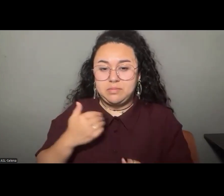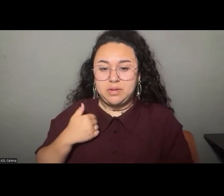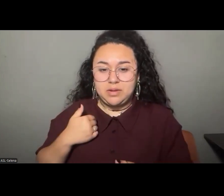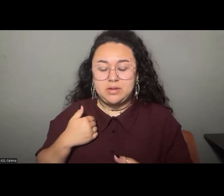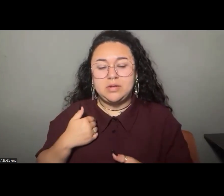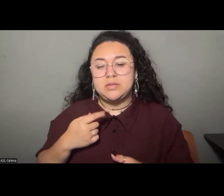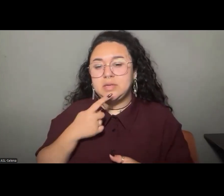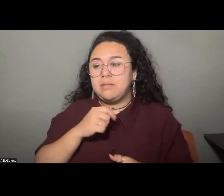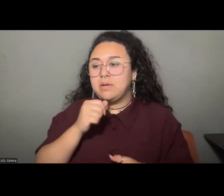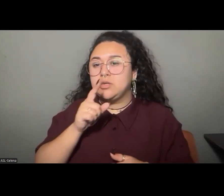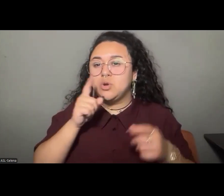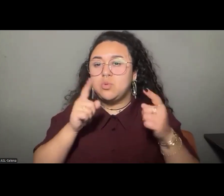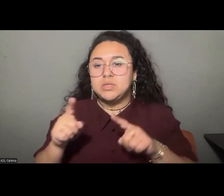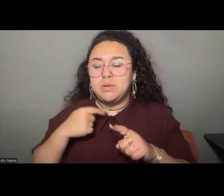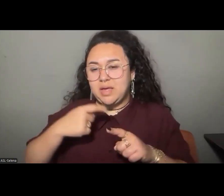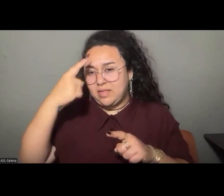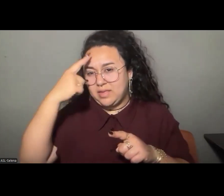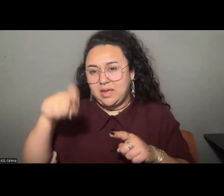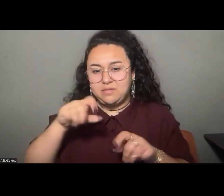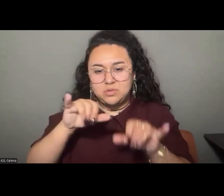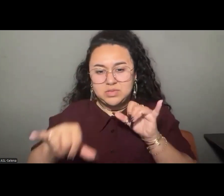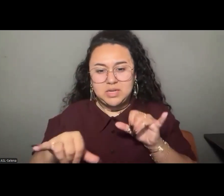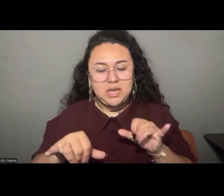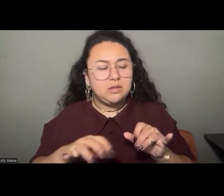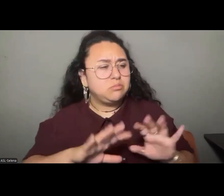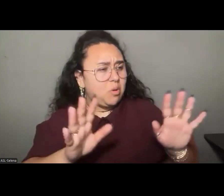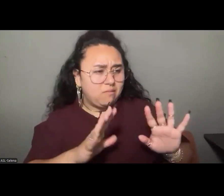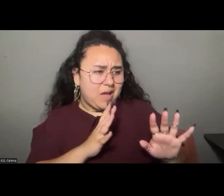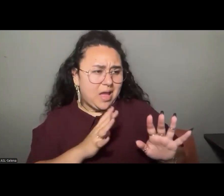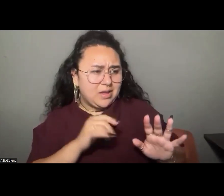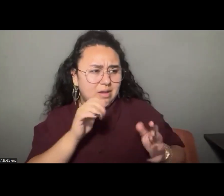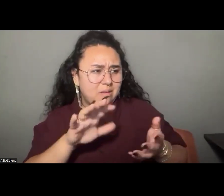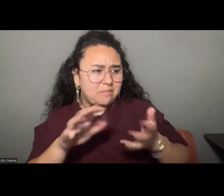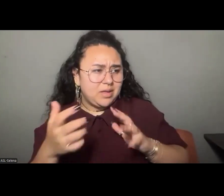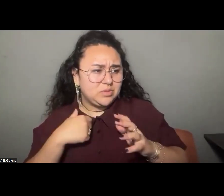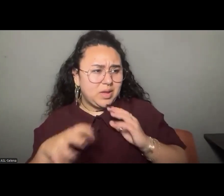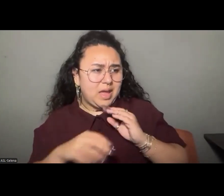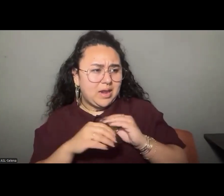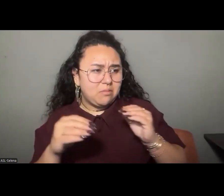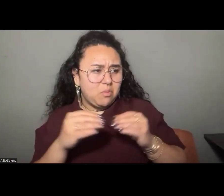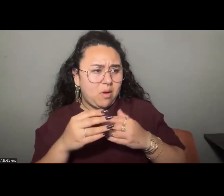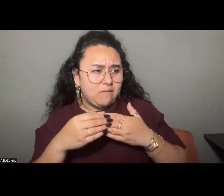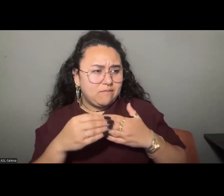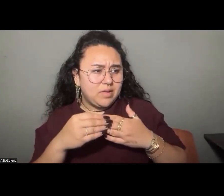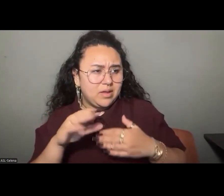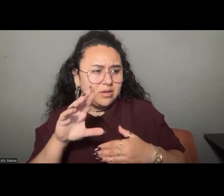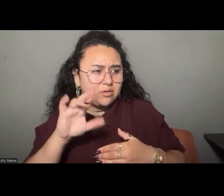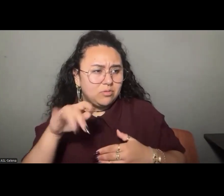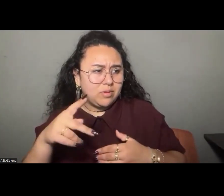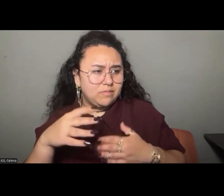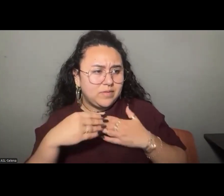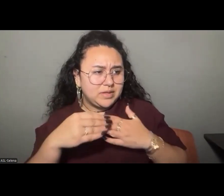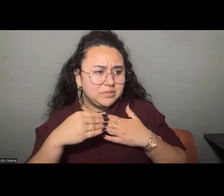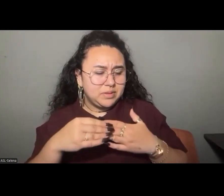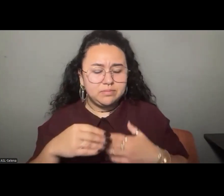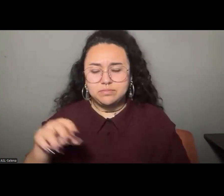stay. And they were like, it's totally fine. You're not messing it up. Like, we built in crit flexibility. And then the next day, I'm like, okay,